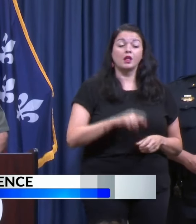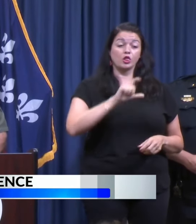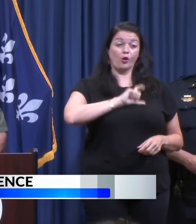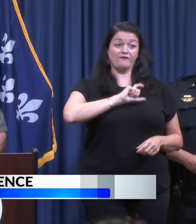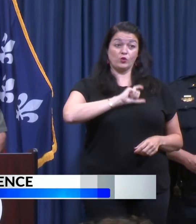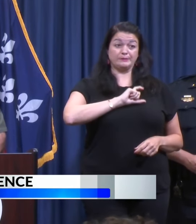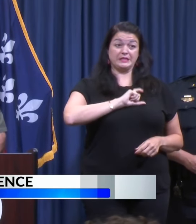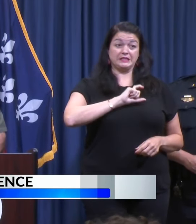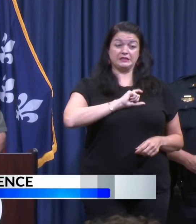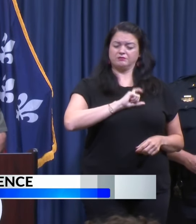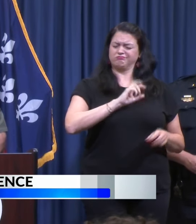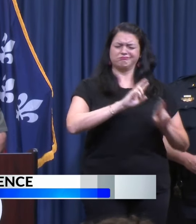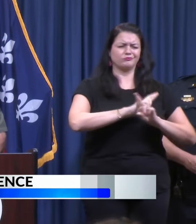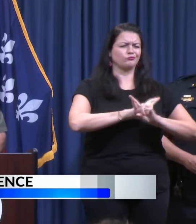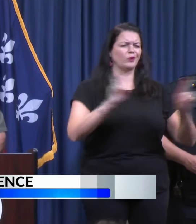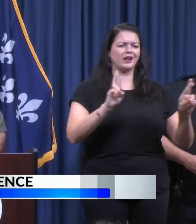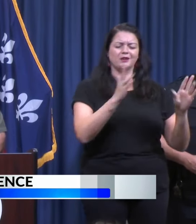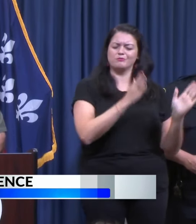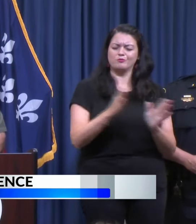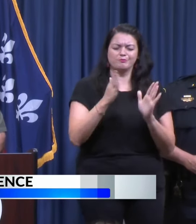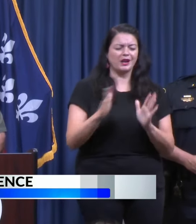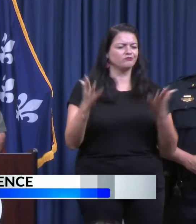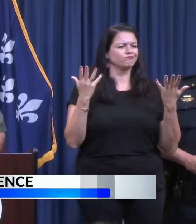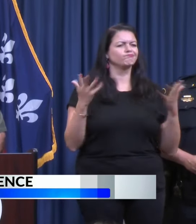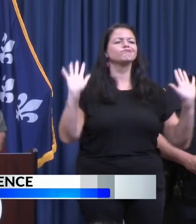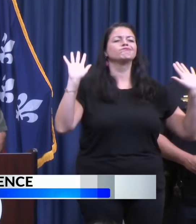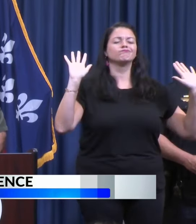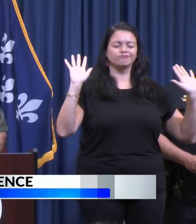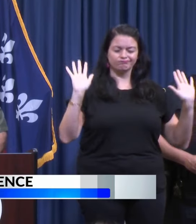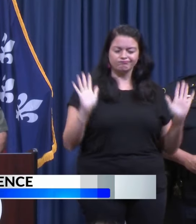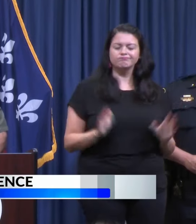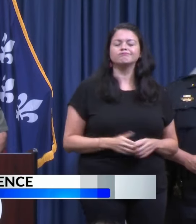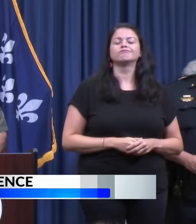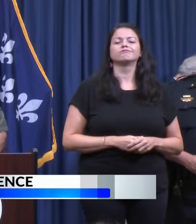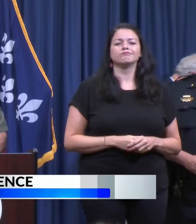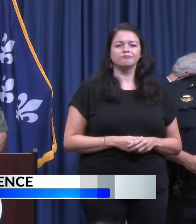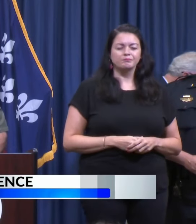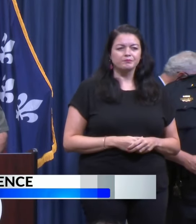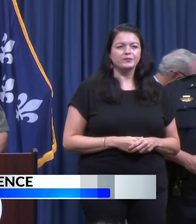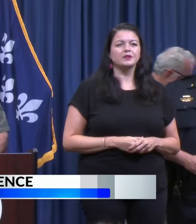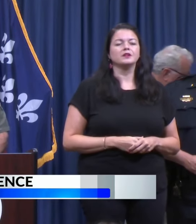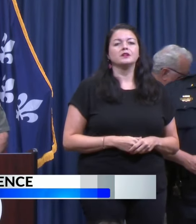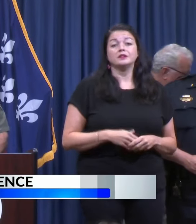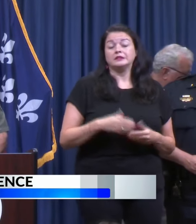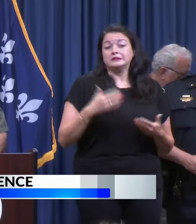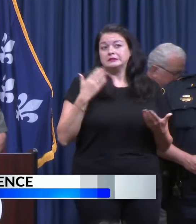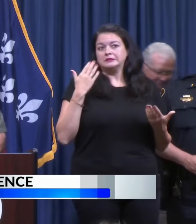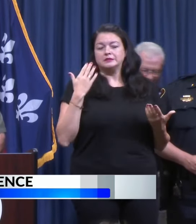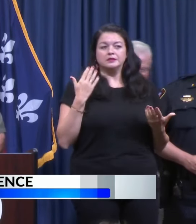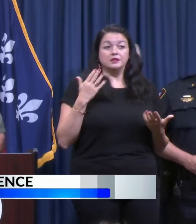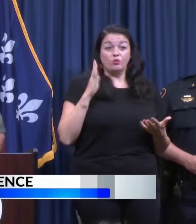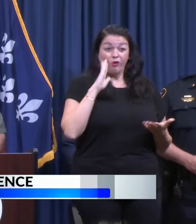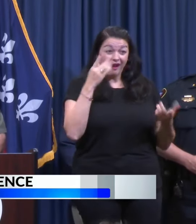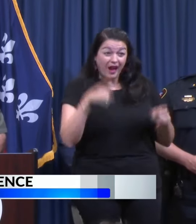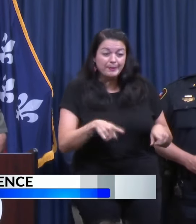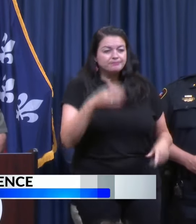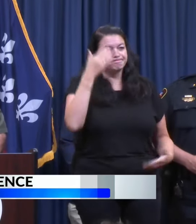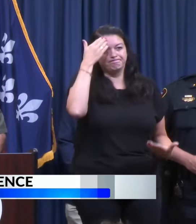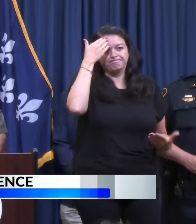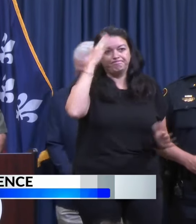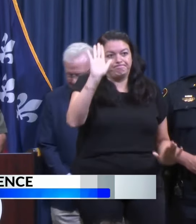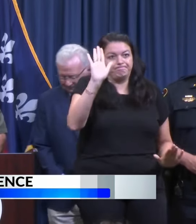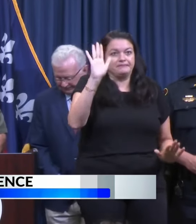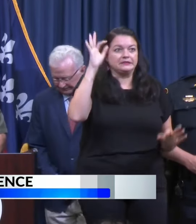enforcement is ready and prepared for this upcoming storm, although we do not yet know what it will bring. I believe by this